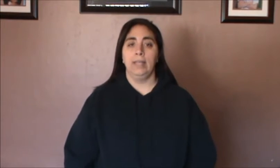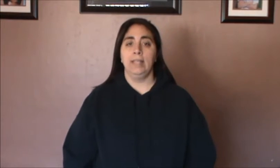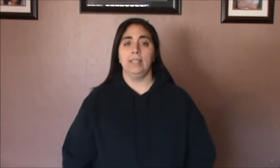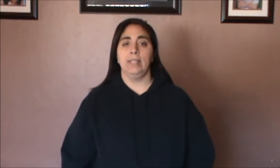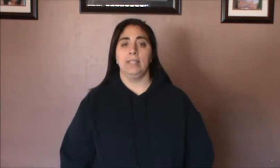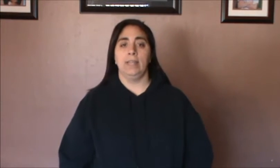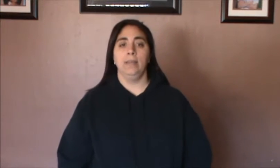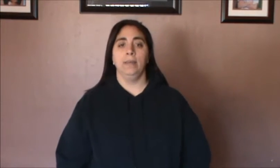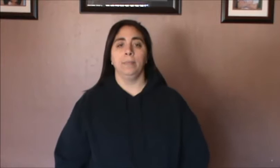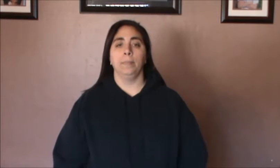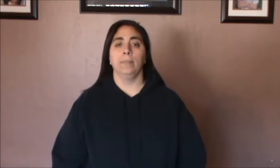the season.